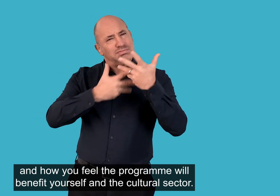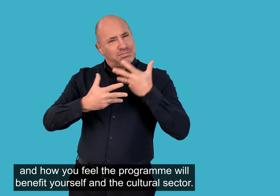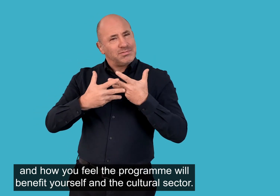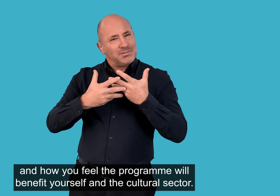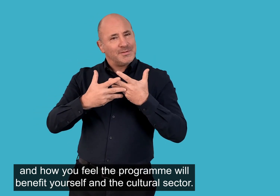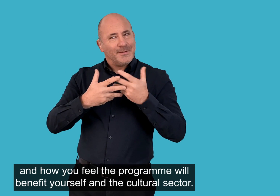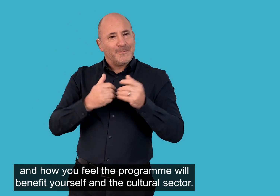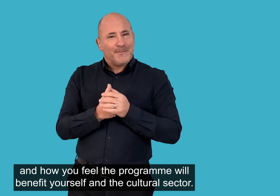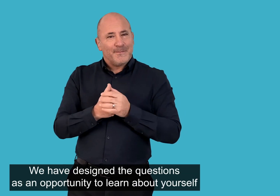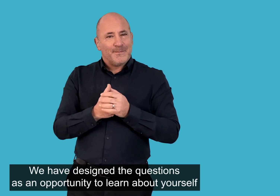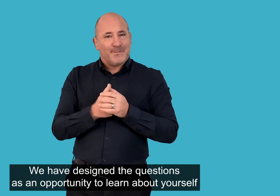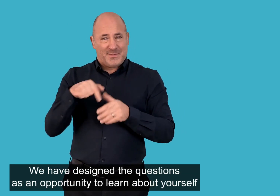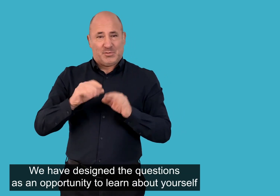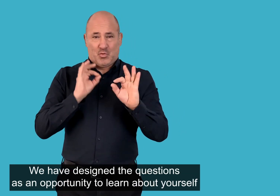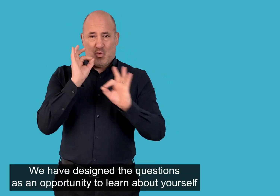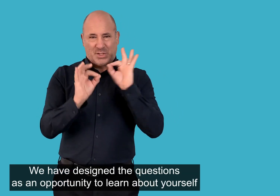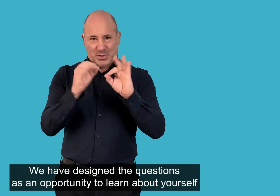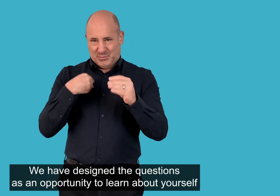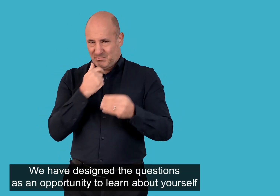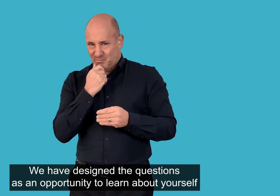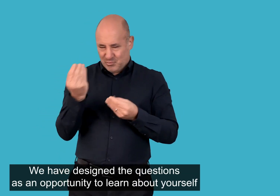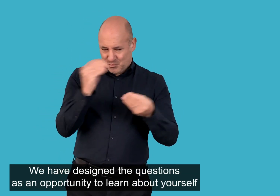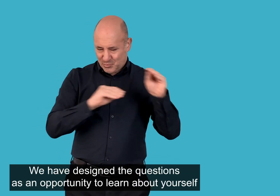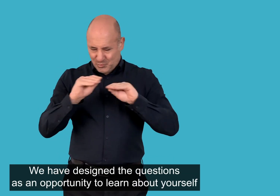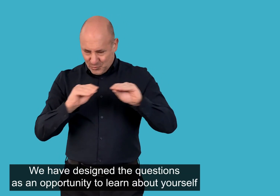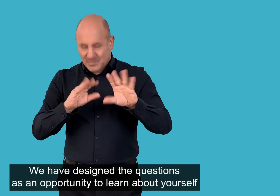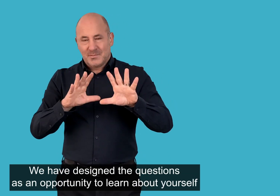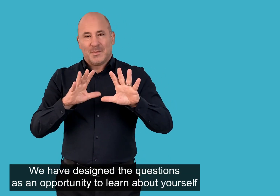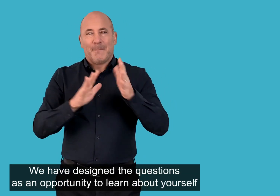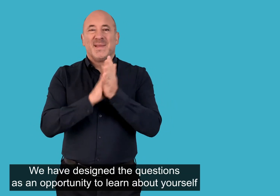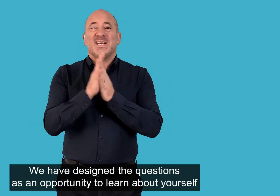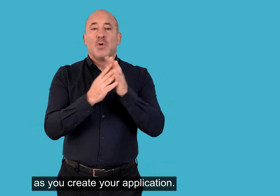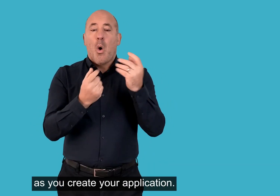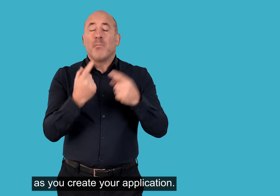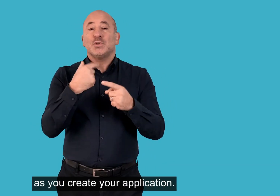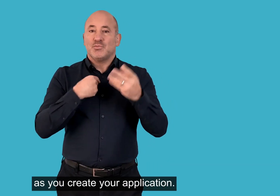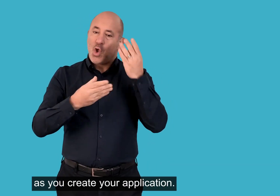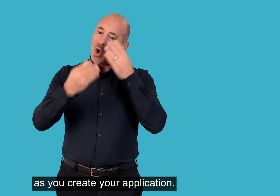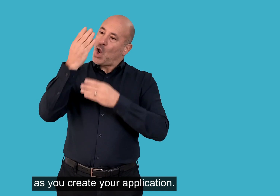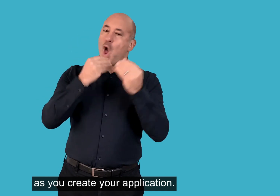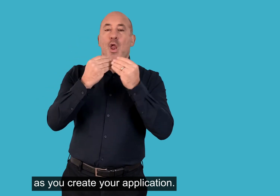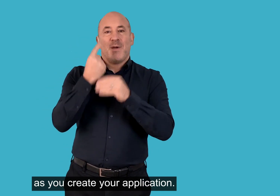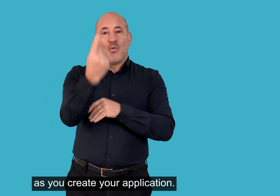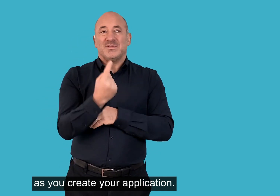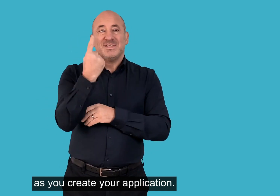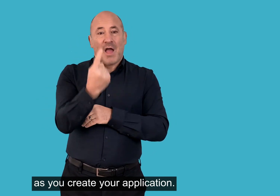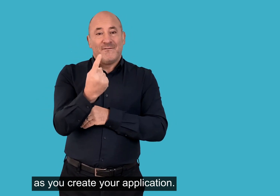cultural sector. We have designed the questions as an opportunity to learn about yourself as you create